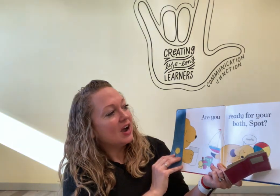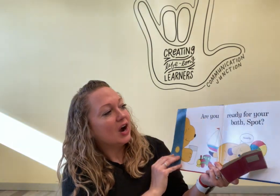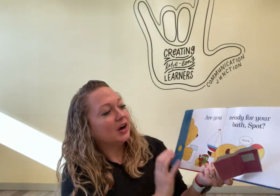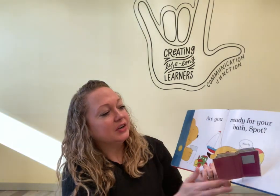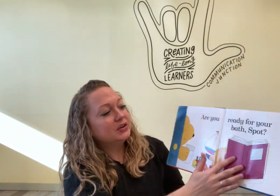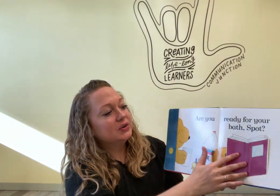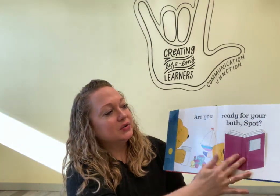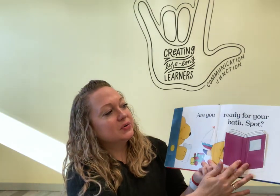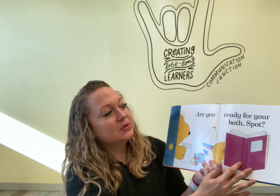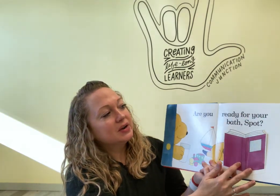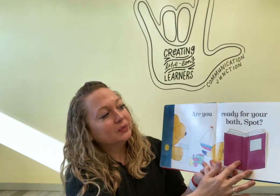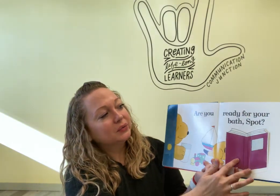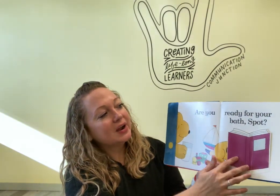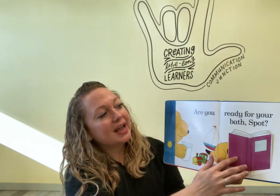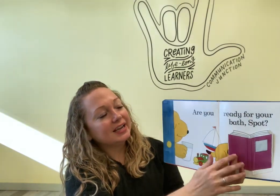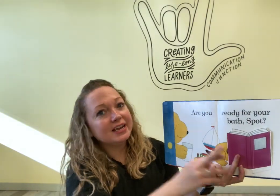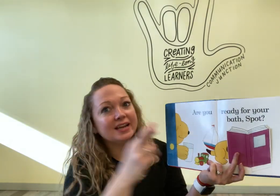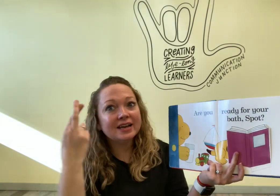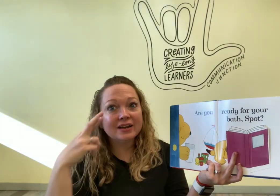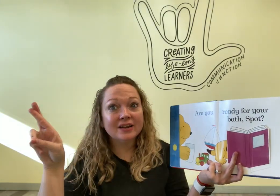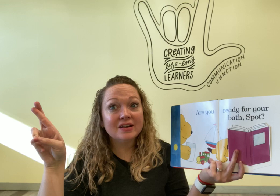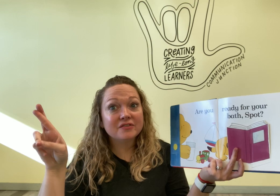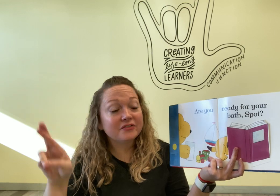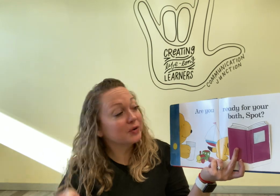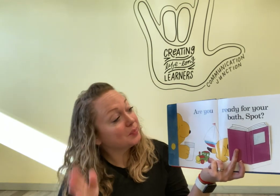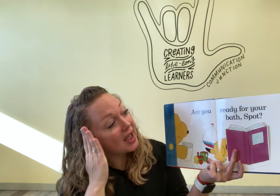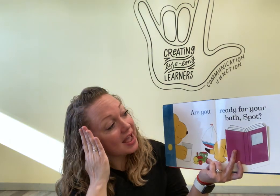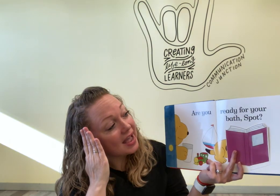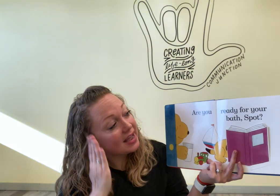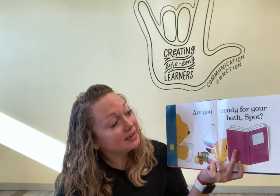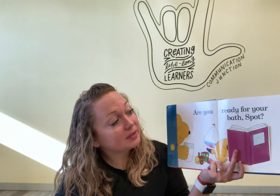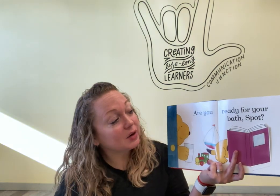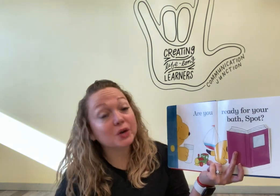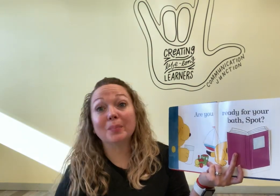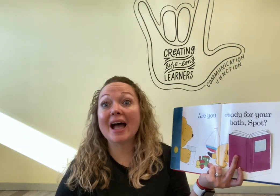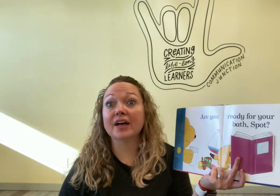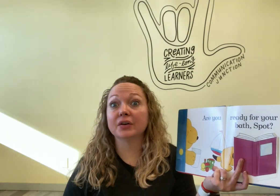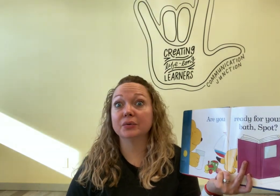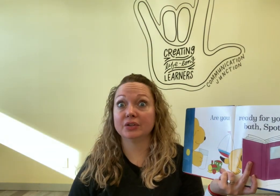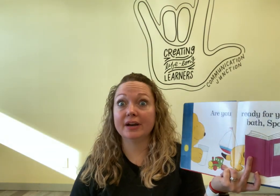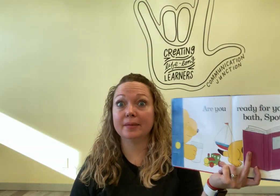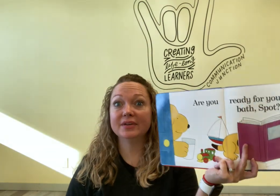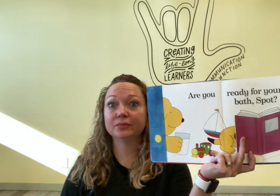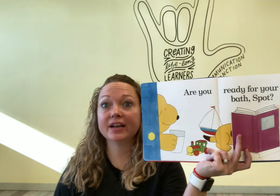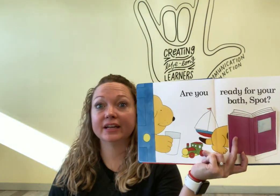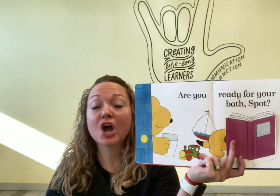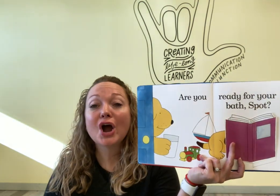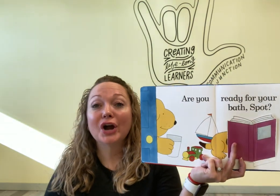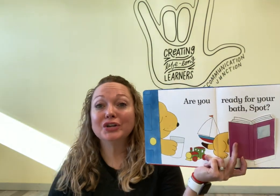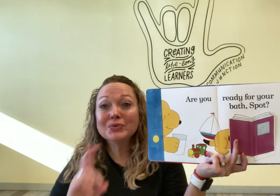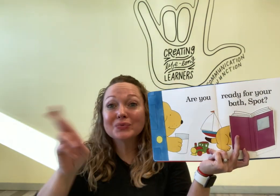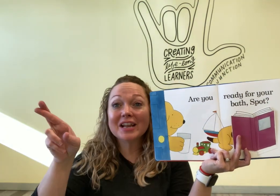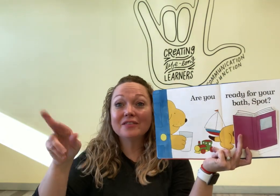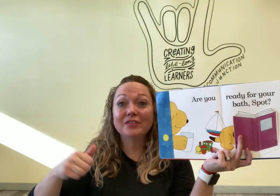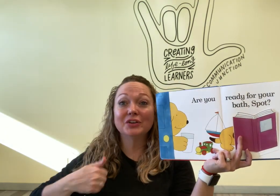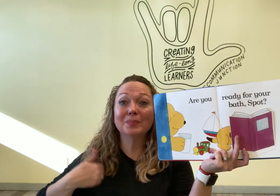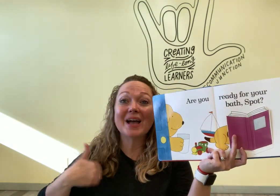Are you ready for bed, or your bath? Oh, sorry, I misread it. Are you ready for your